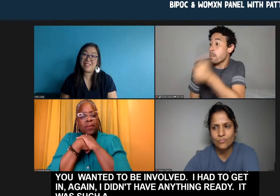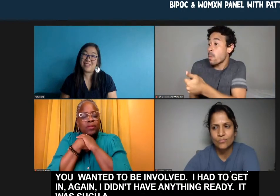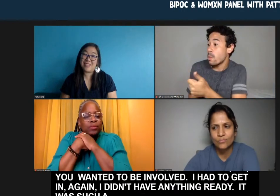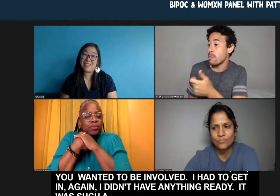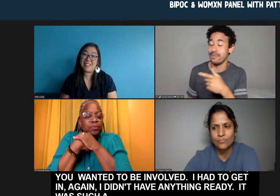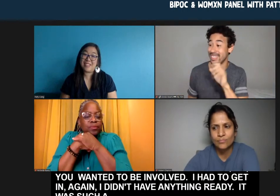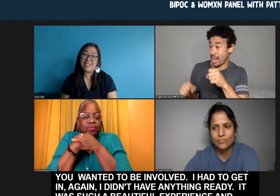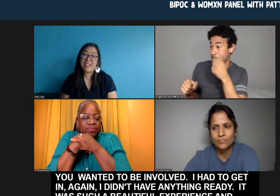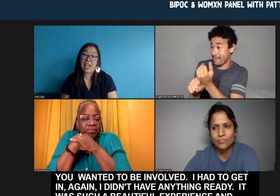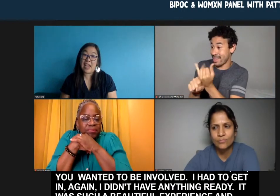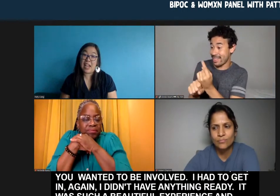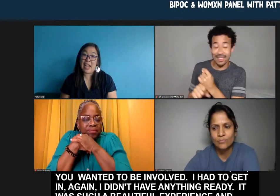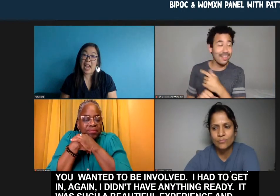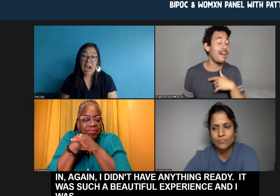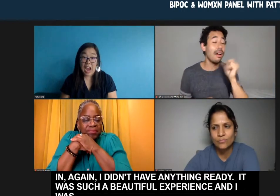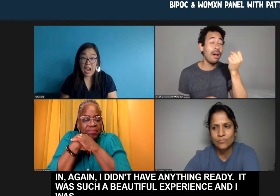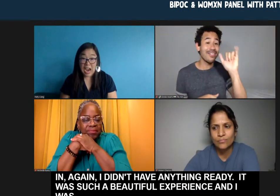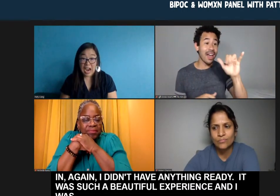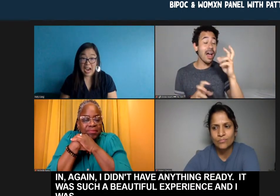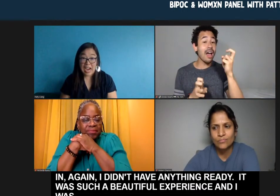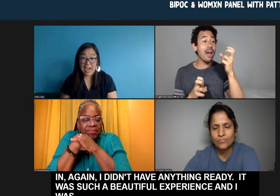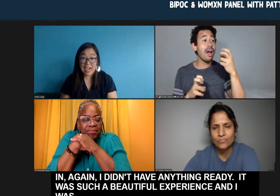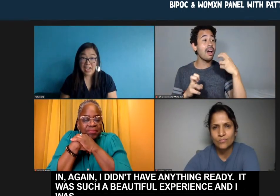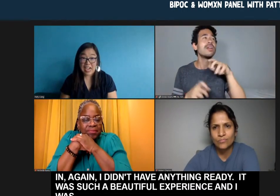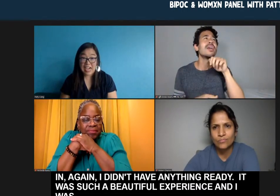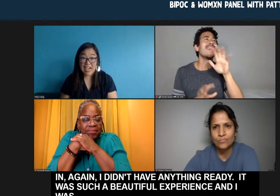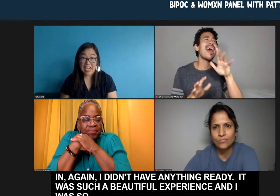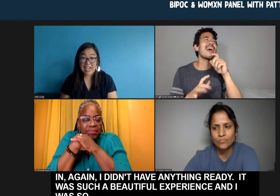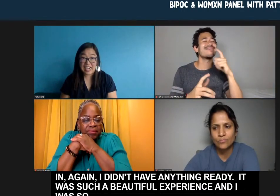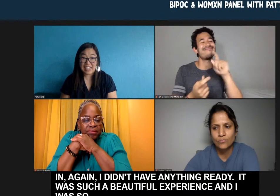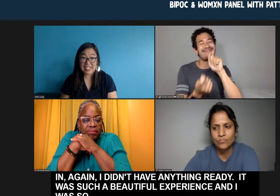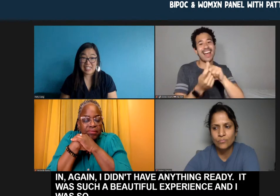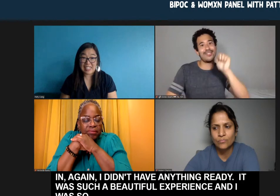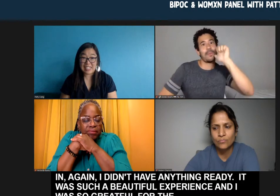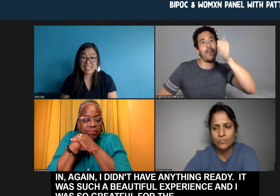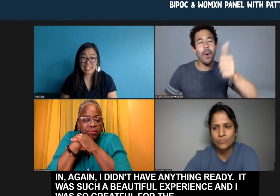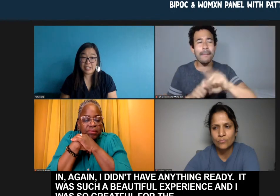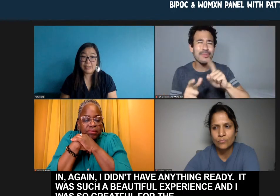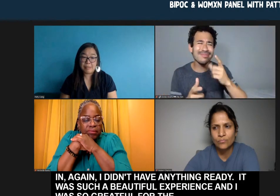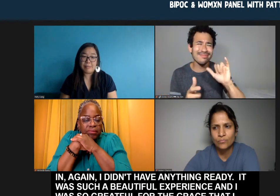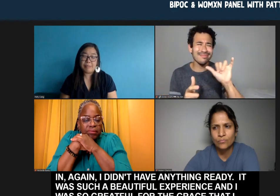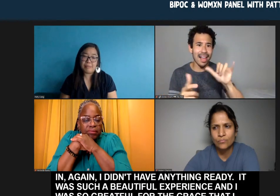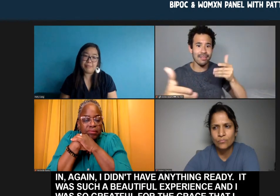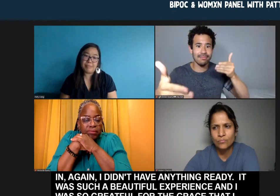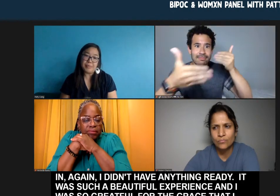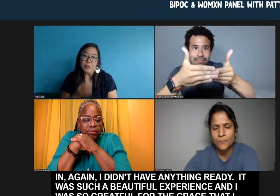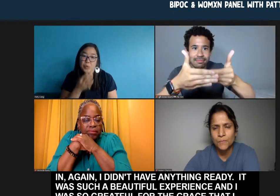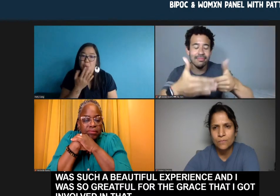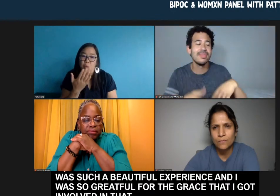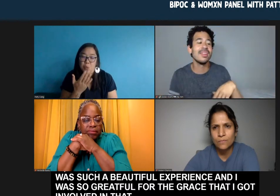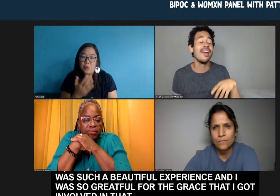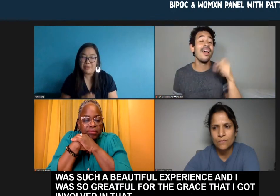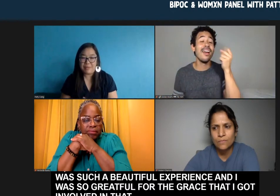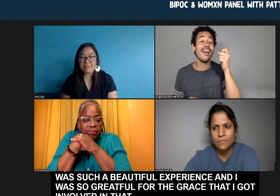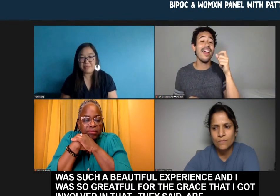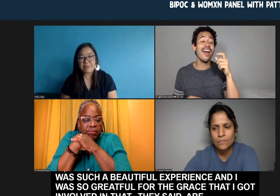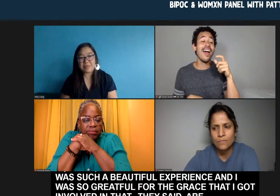involved in that. And they said, oh, are you ready tomorrow? And I said, and it wasn't exactly like the next day,